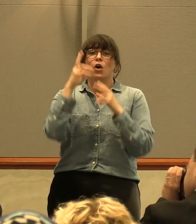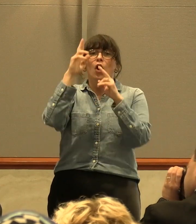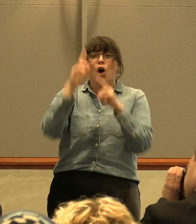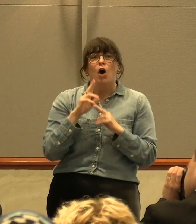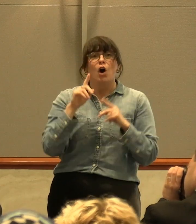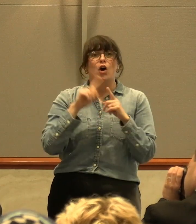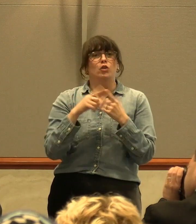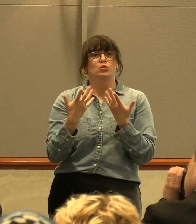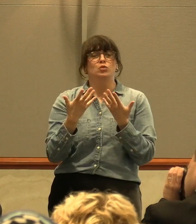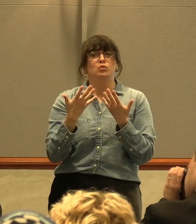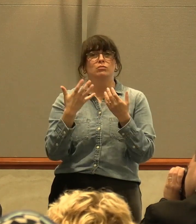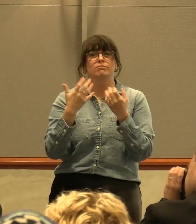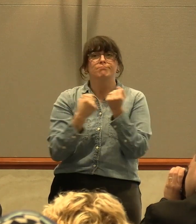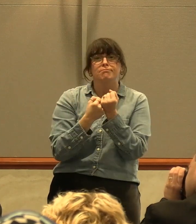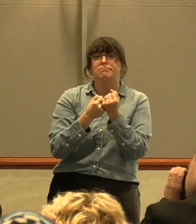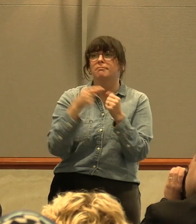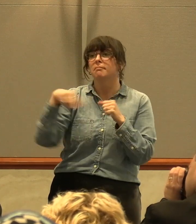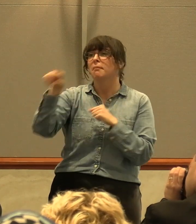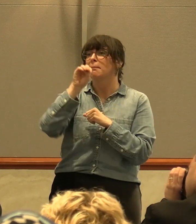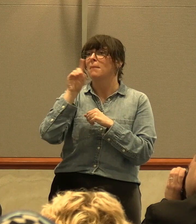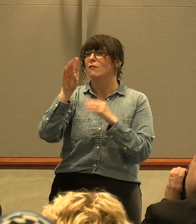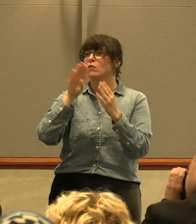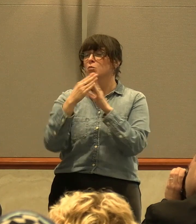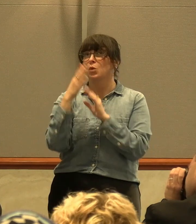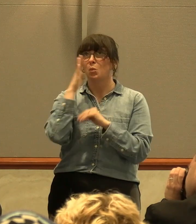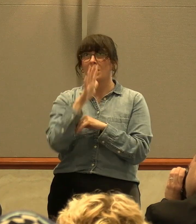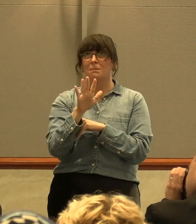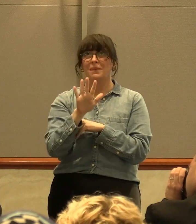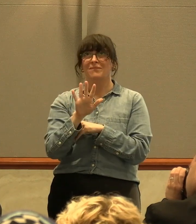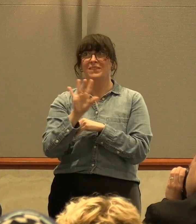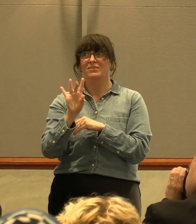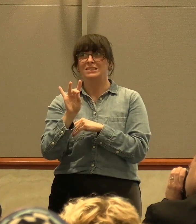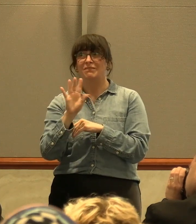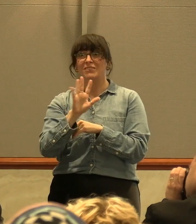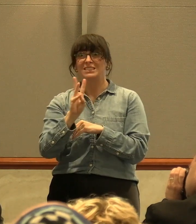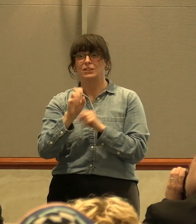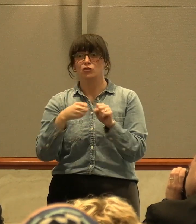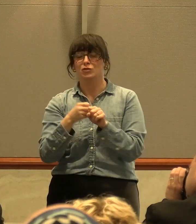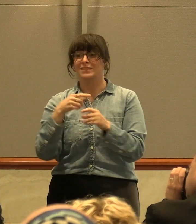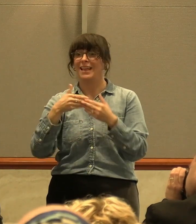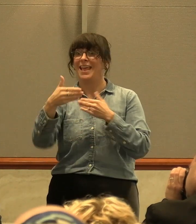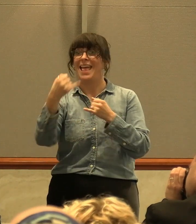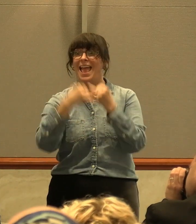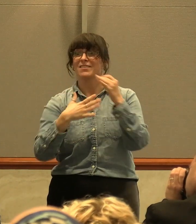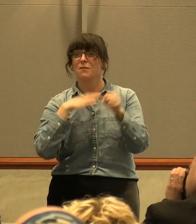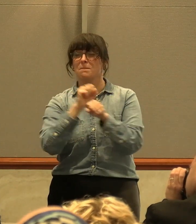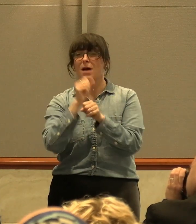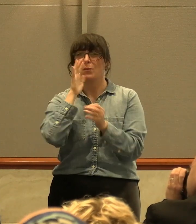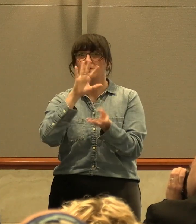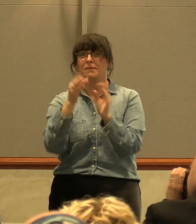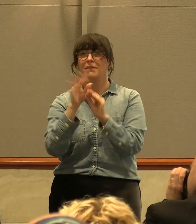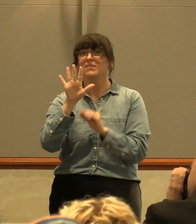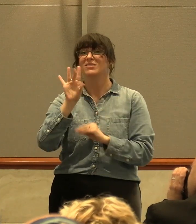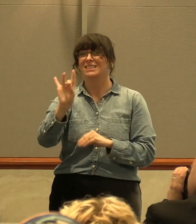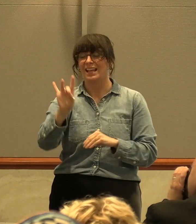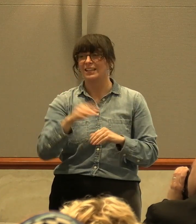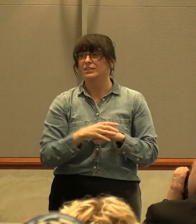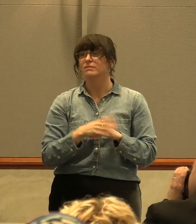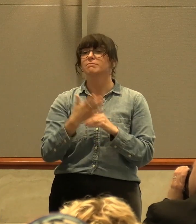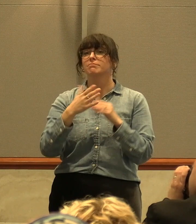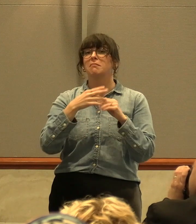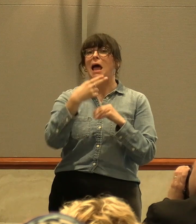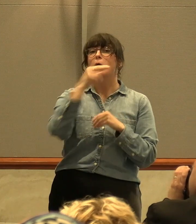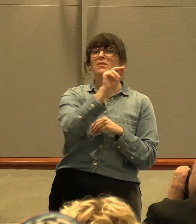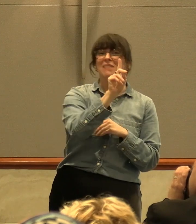Maryland now for 56 plus years. It'll be 58 at the end of my term. First in the House of Delegates, later